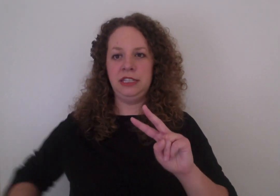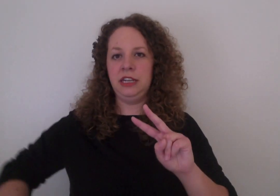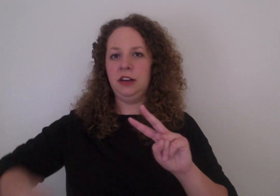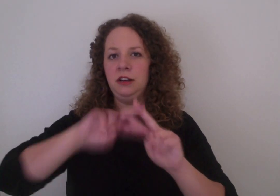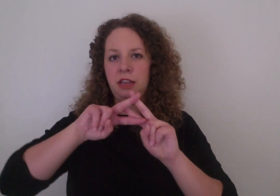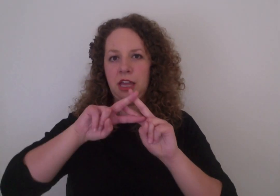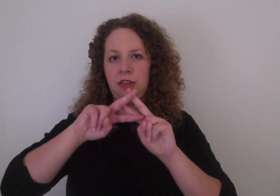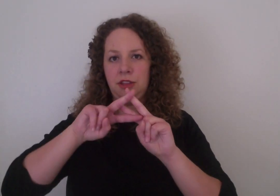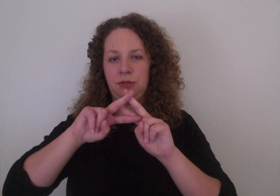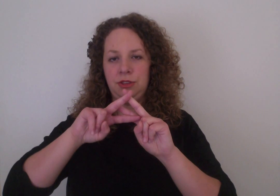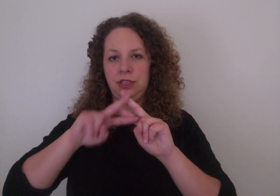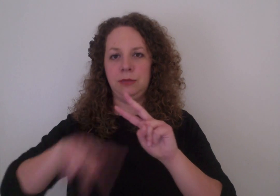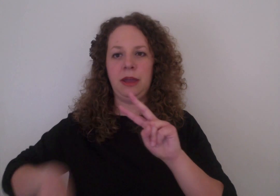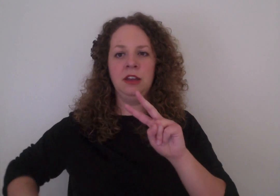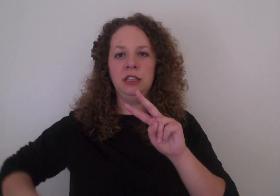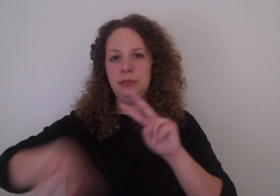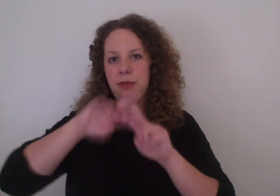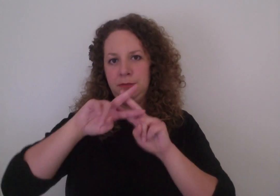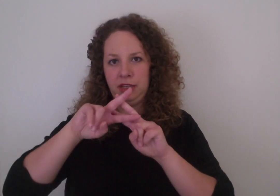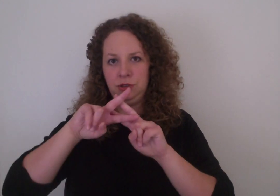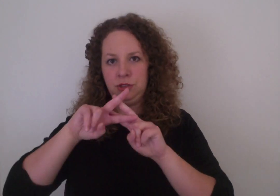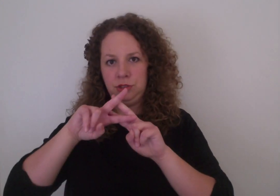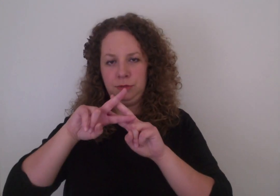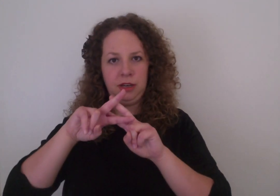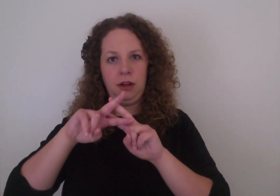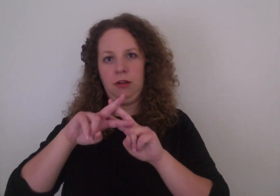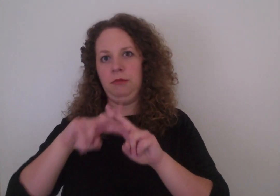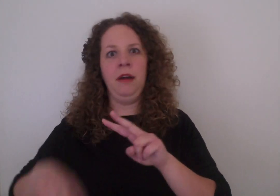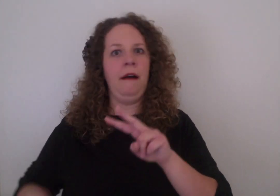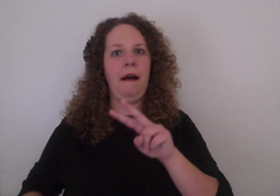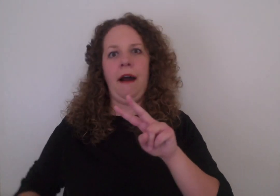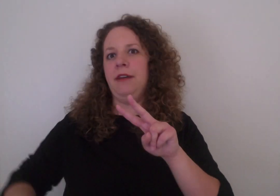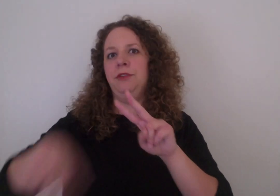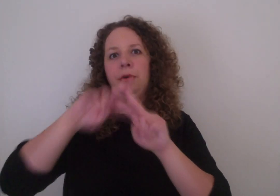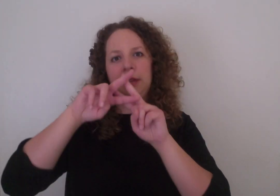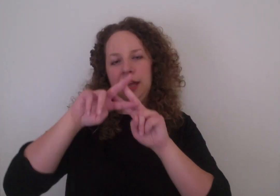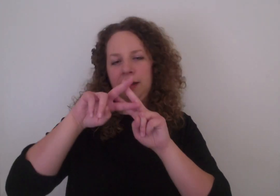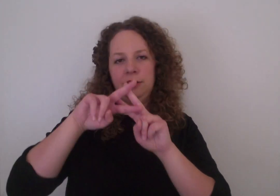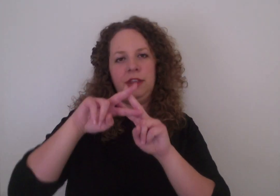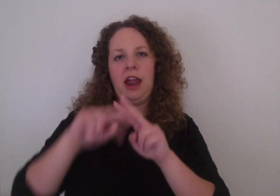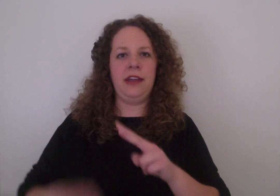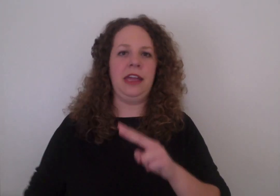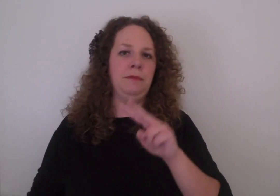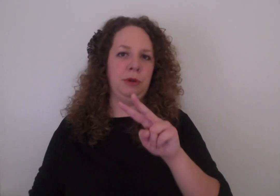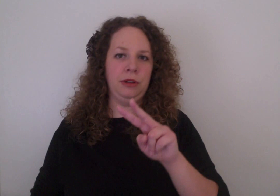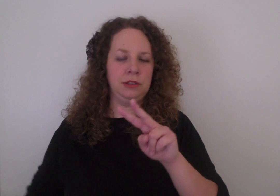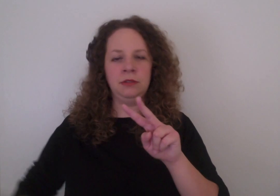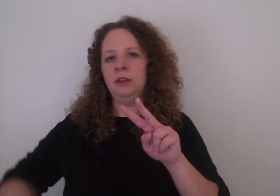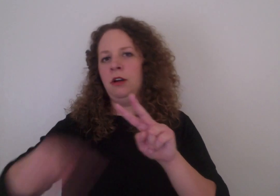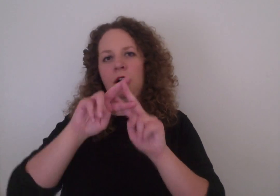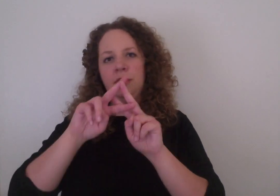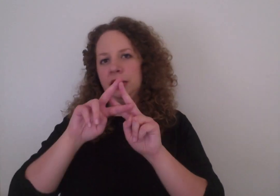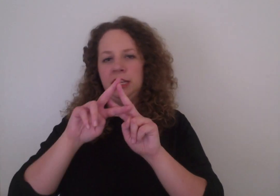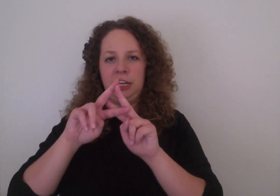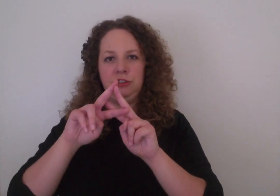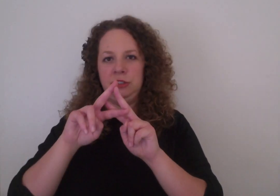here, and then you're going this way. To be mind stupid. Oh, I have no idea how to do that. I can't put all the connections